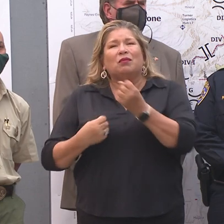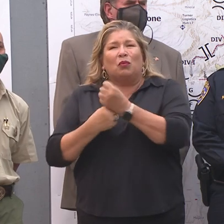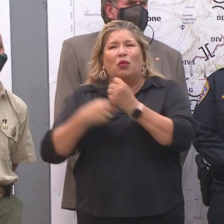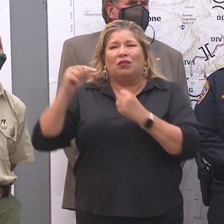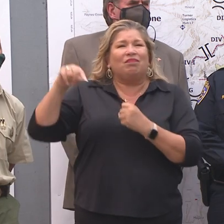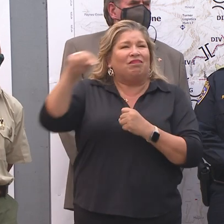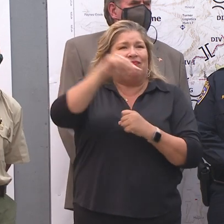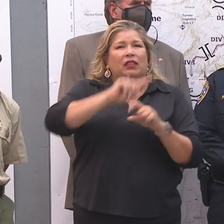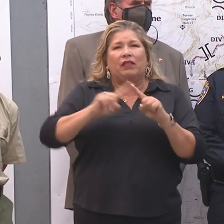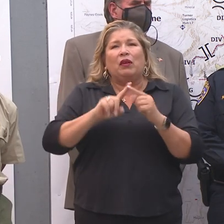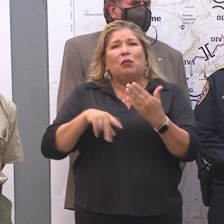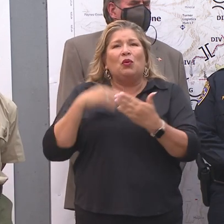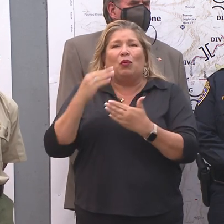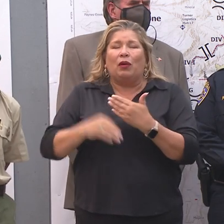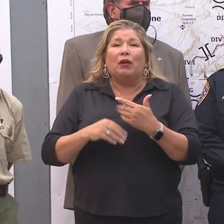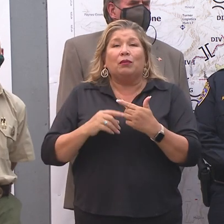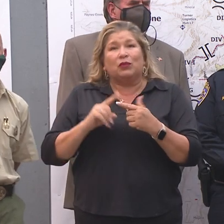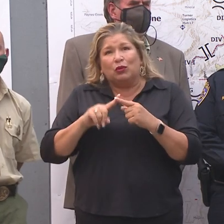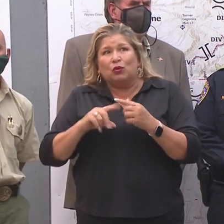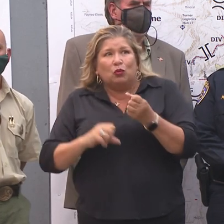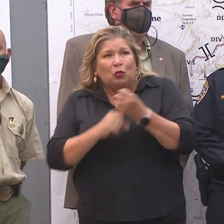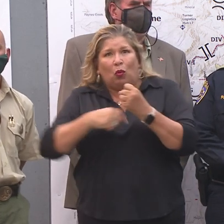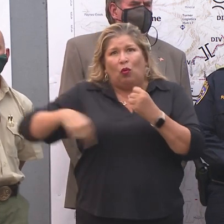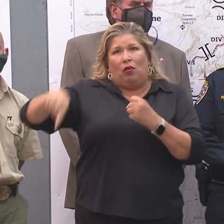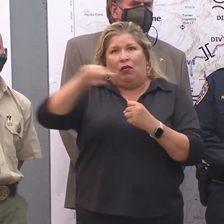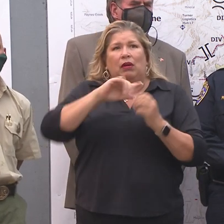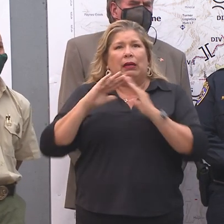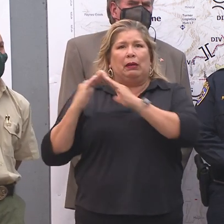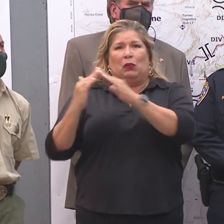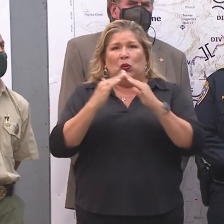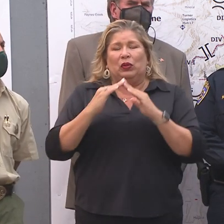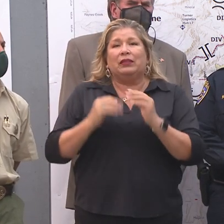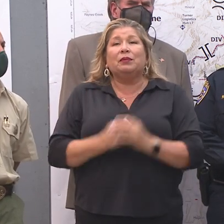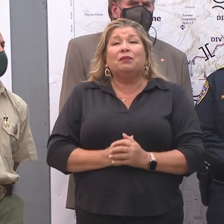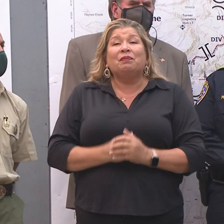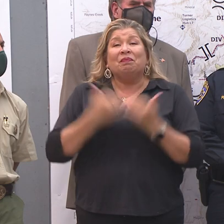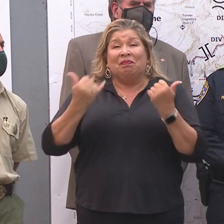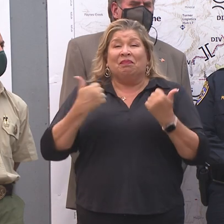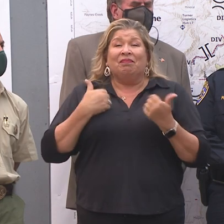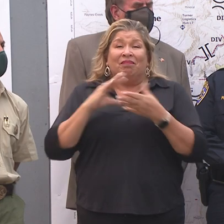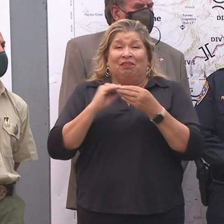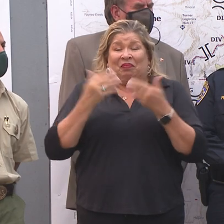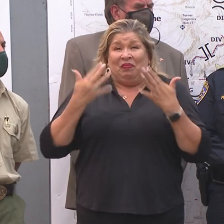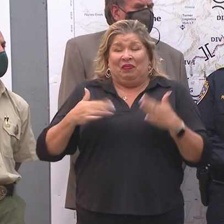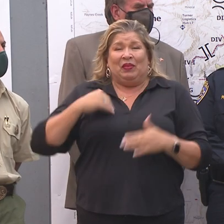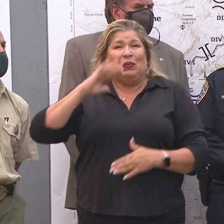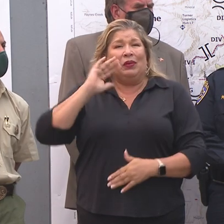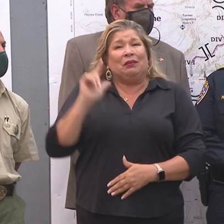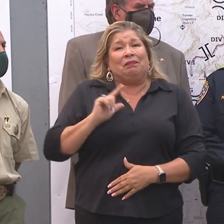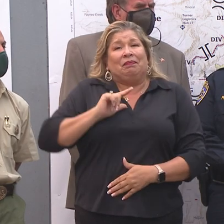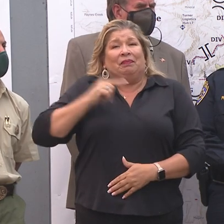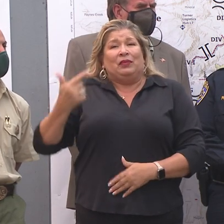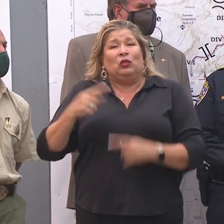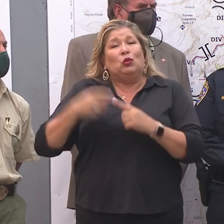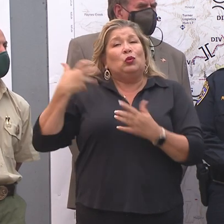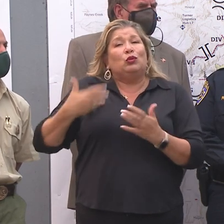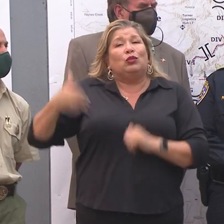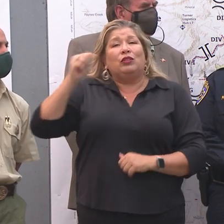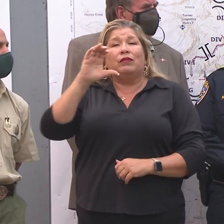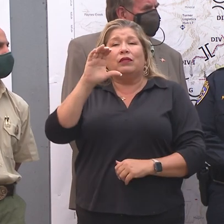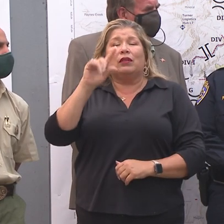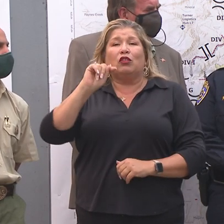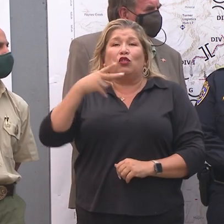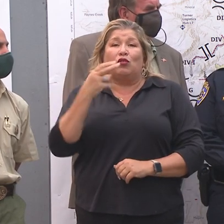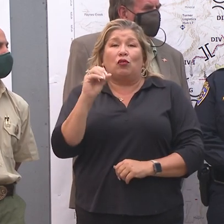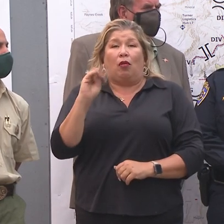coming together in support of these communities. So with that, I'm going to turn it over to Chief Tom Porter from Cal